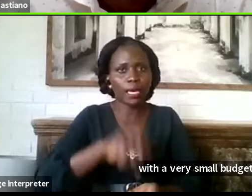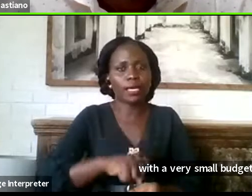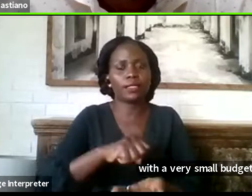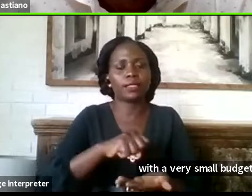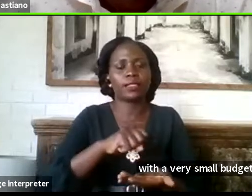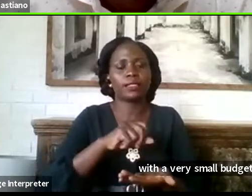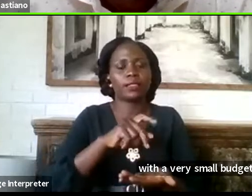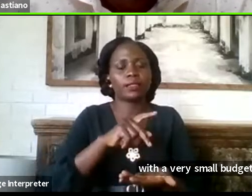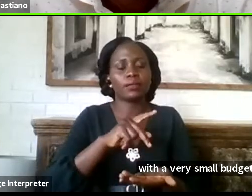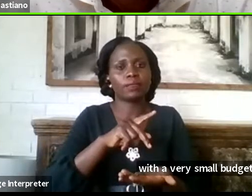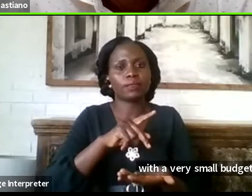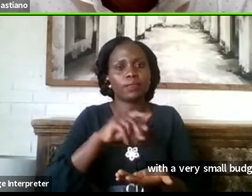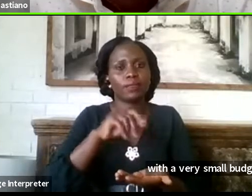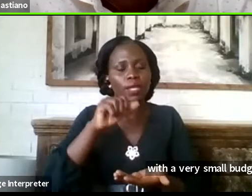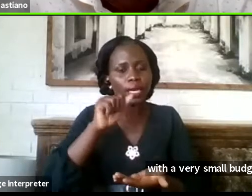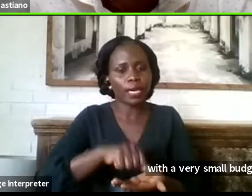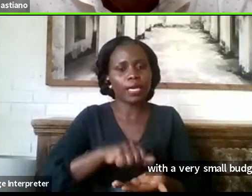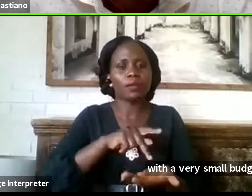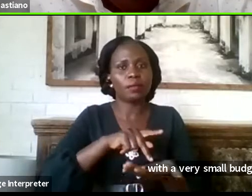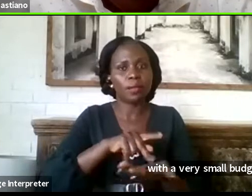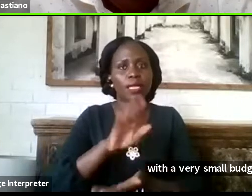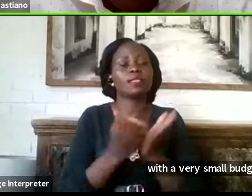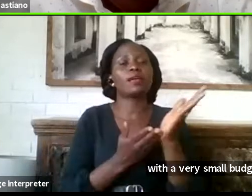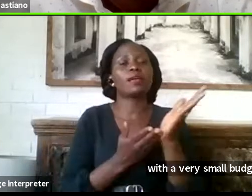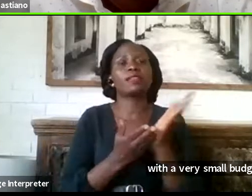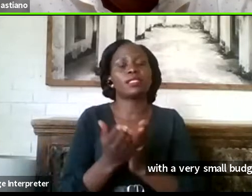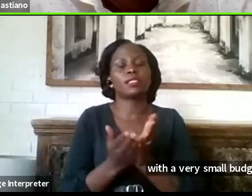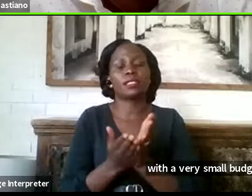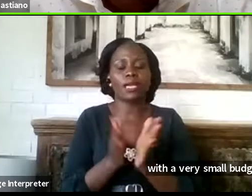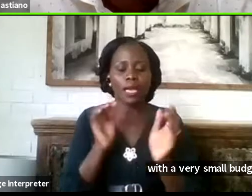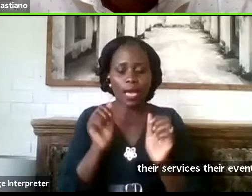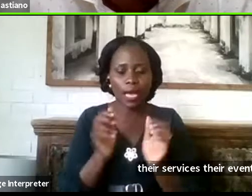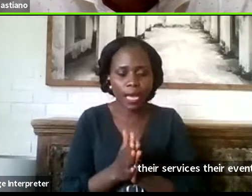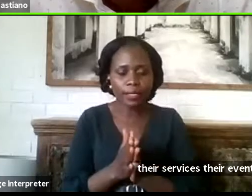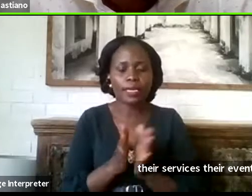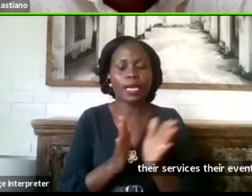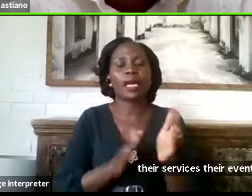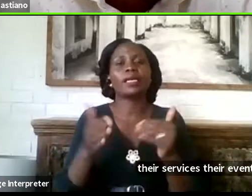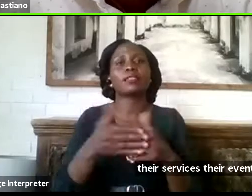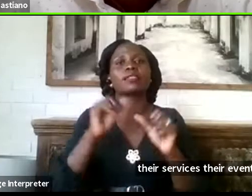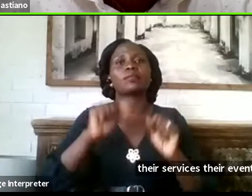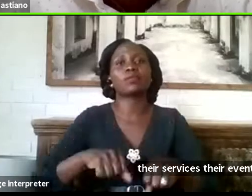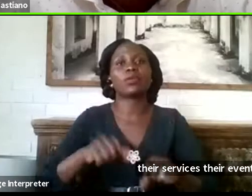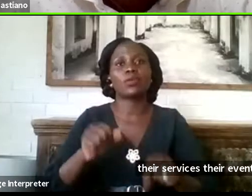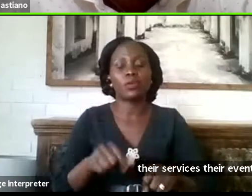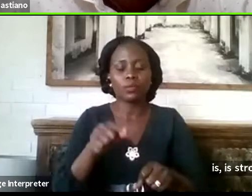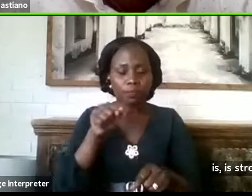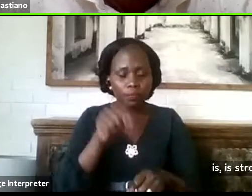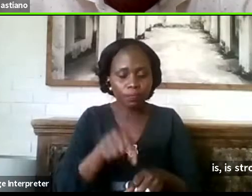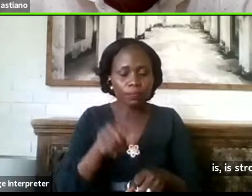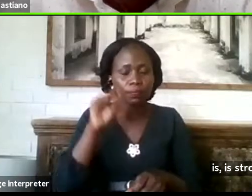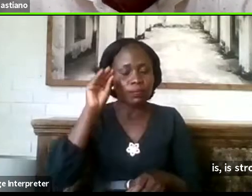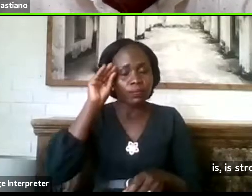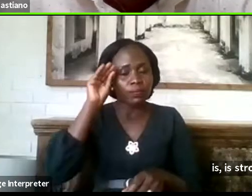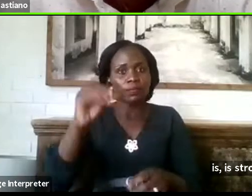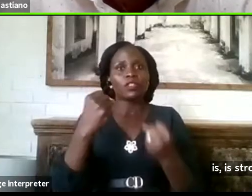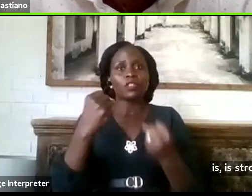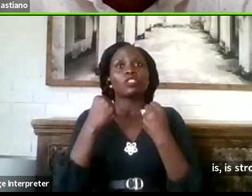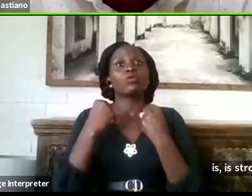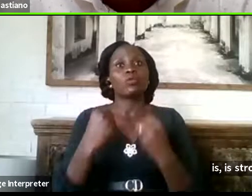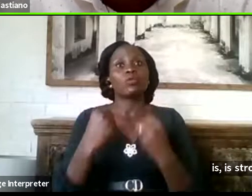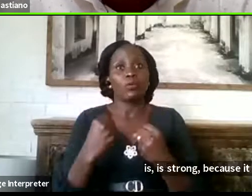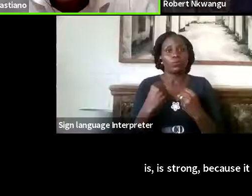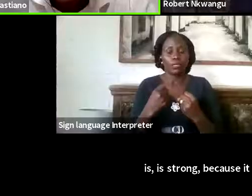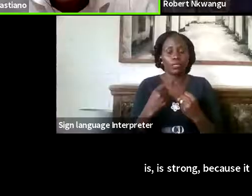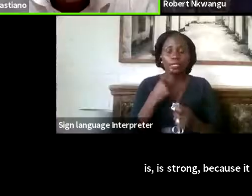services, their events accessible. And this message is strong because it tells us two things. First, that